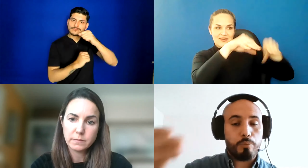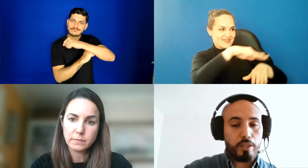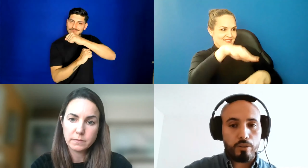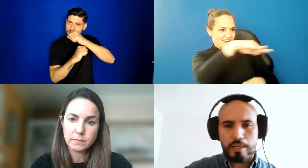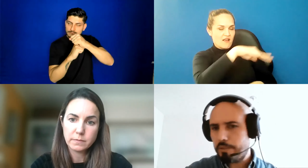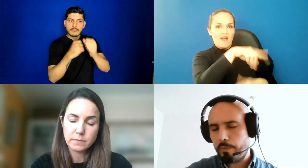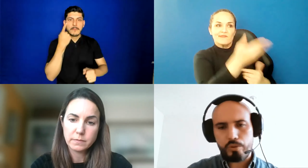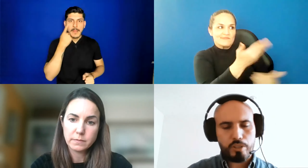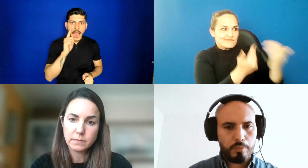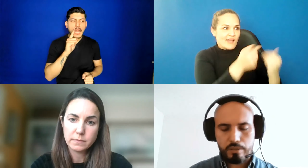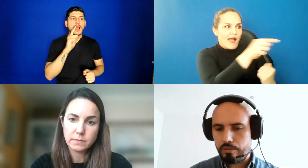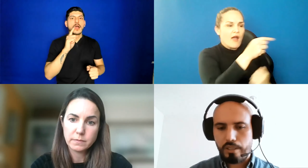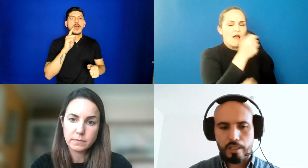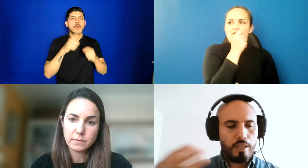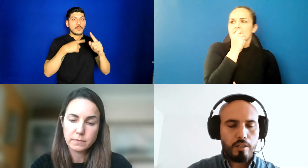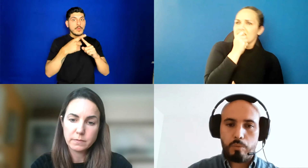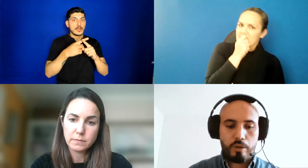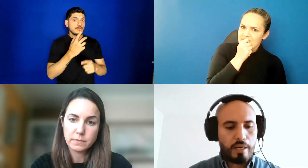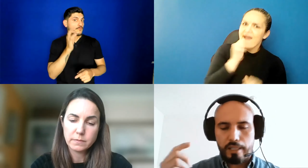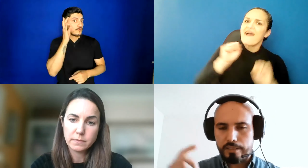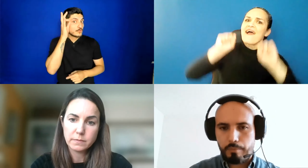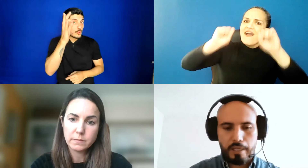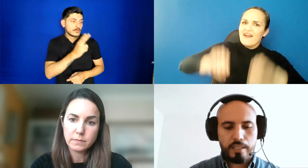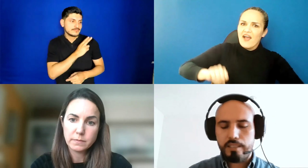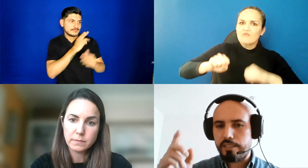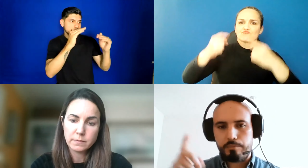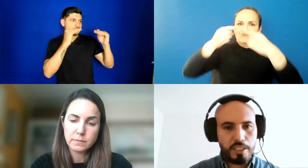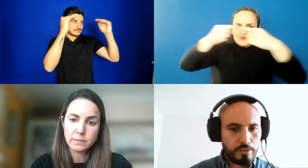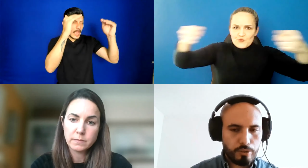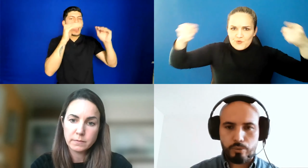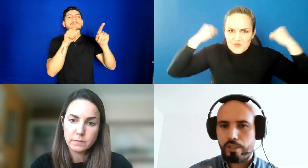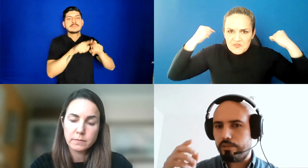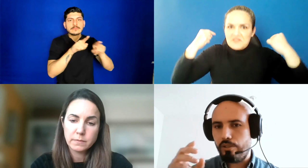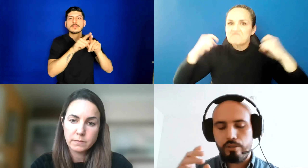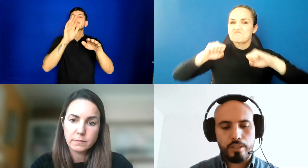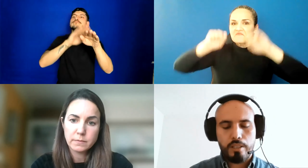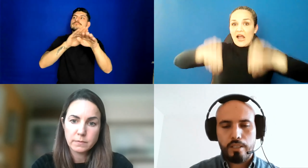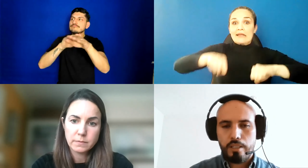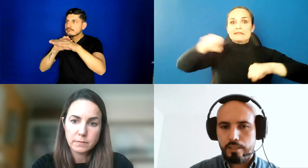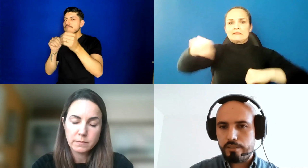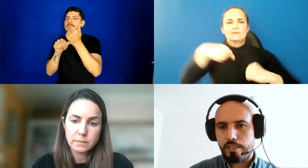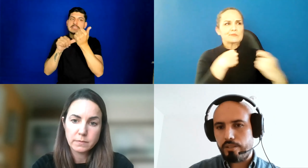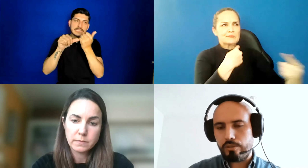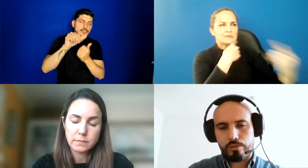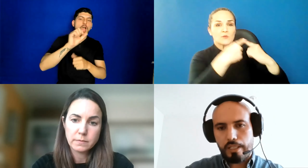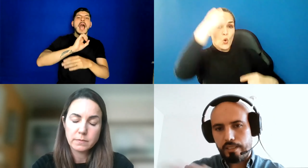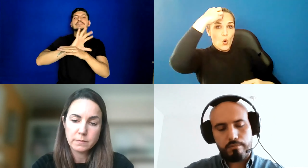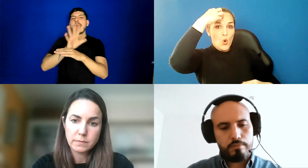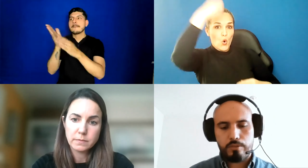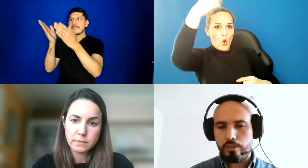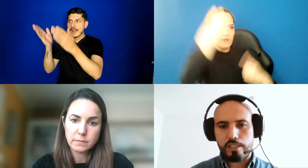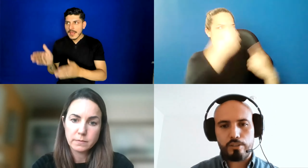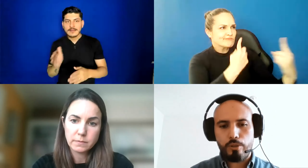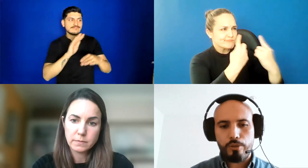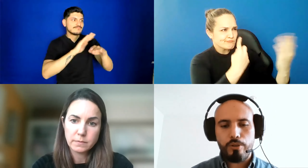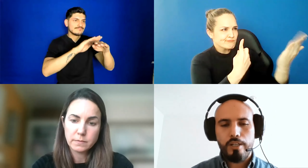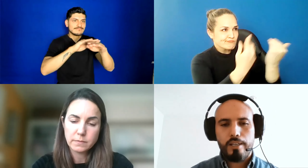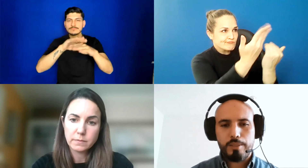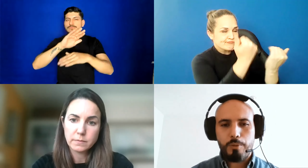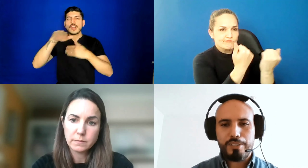we were able to then create this interest and move towards